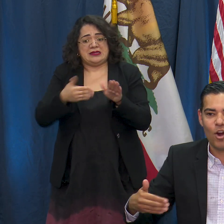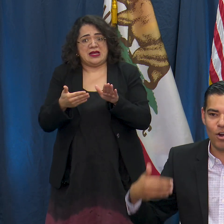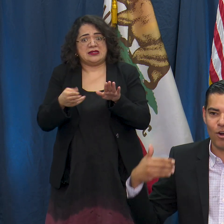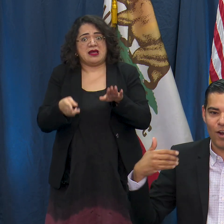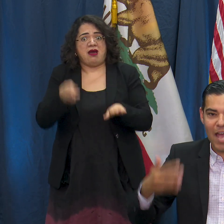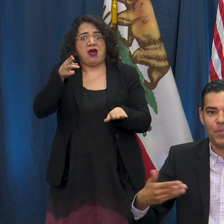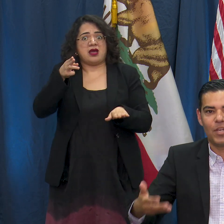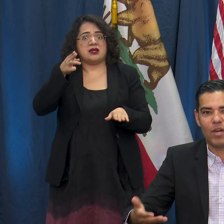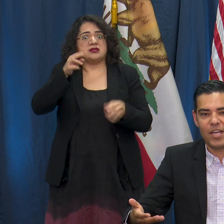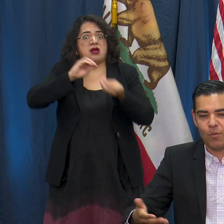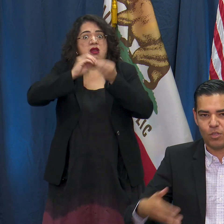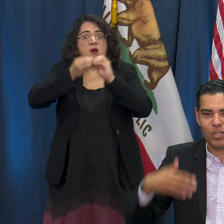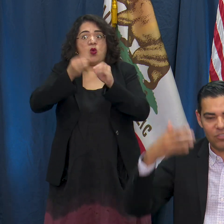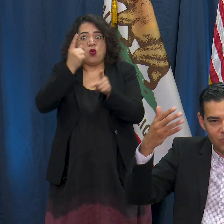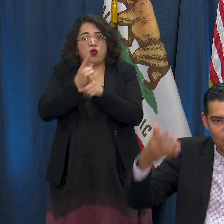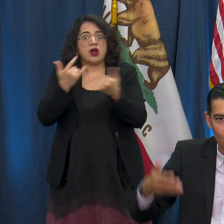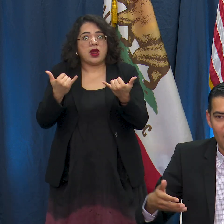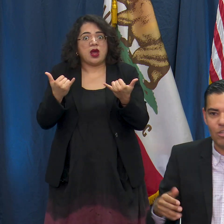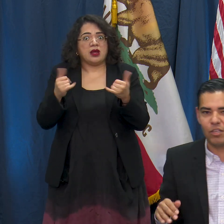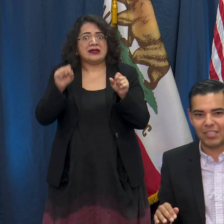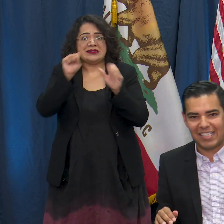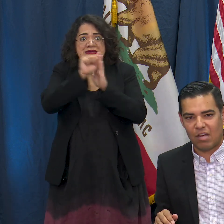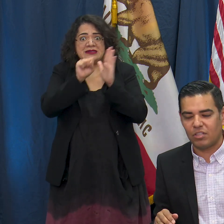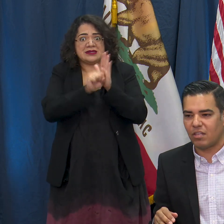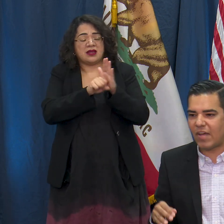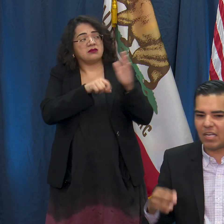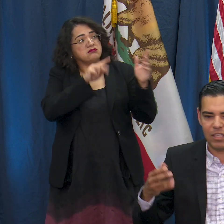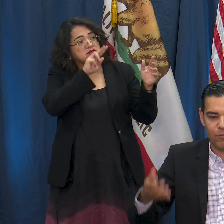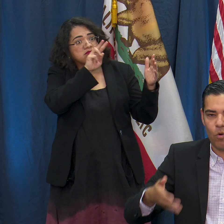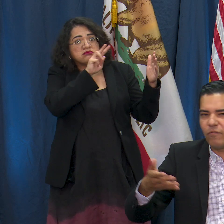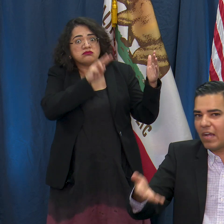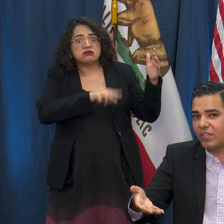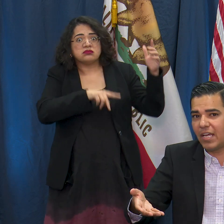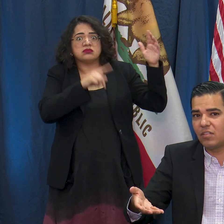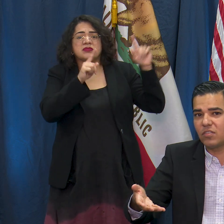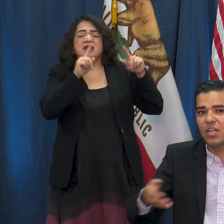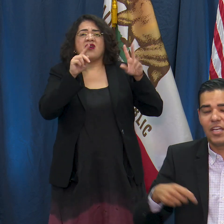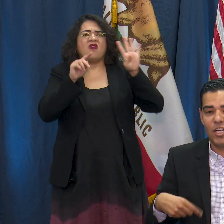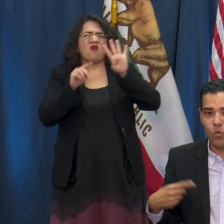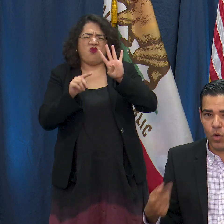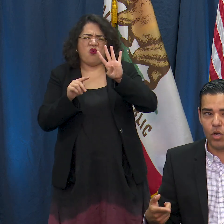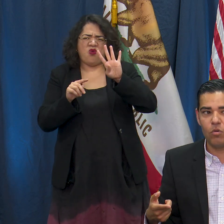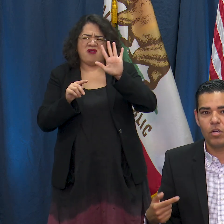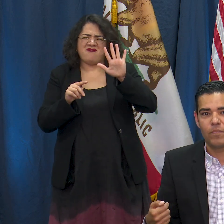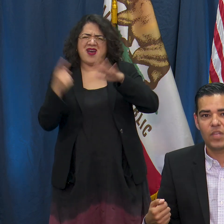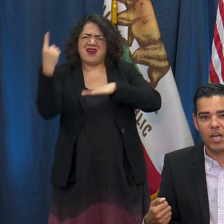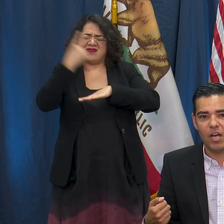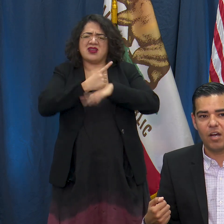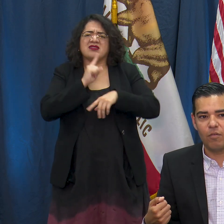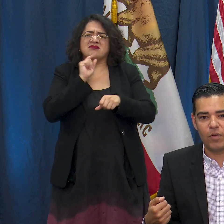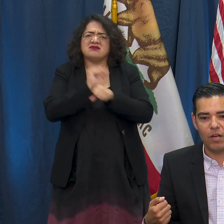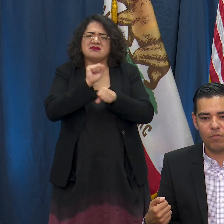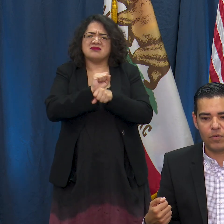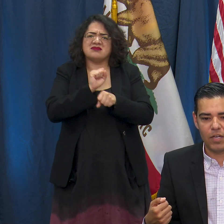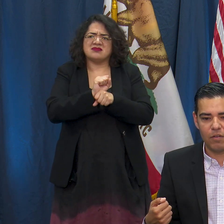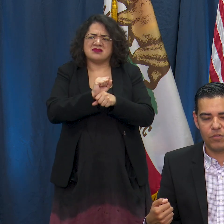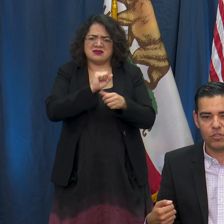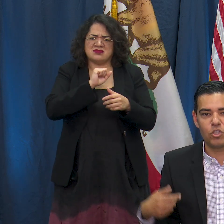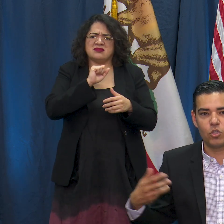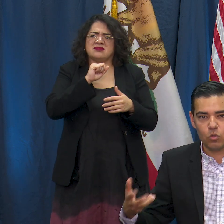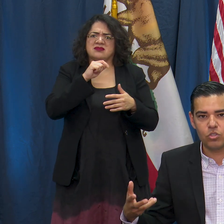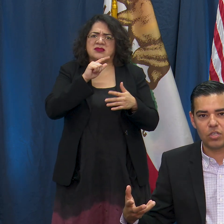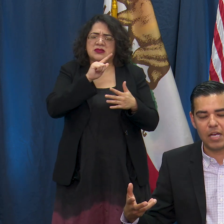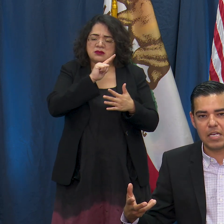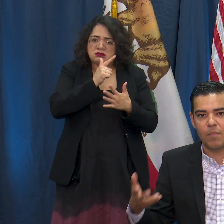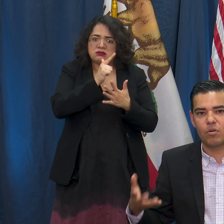day are happening right now. When you look at statewide, you look at the county, they've had, I think, 4 or 5 days in a row of